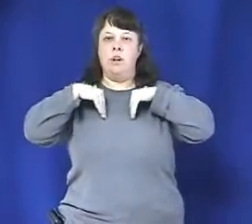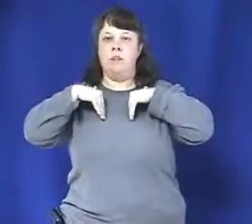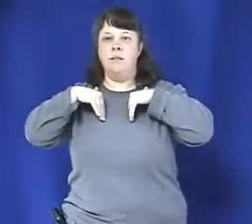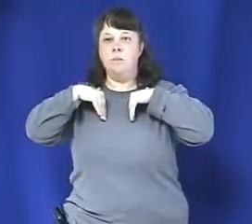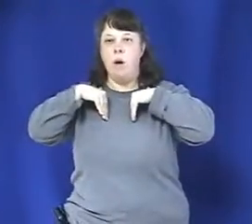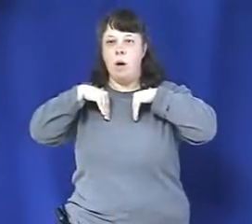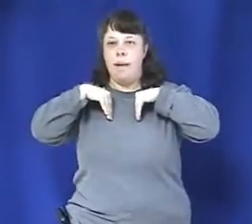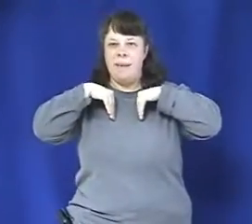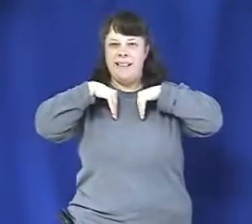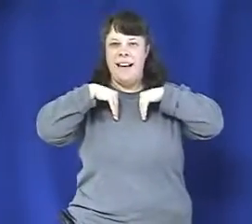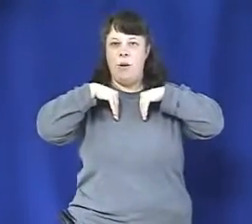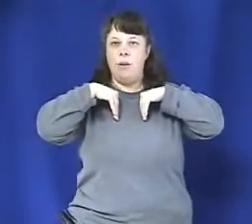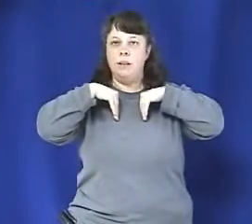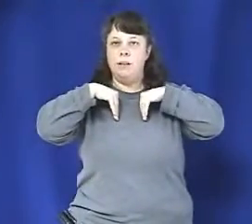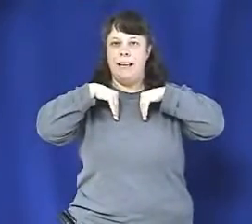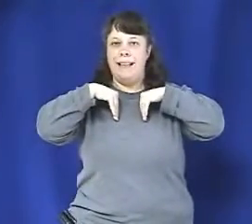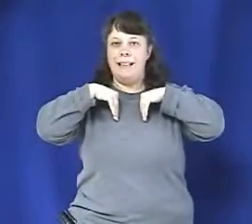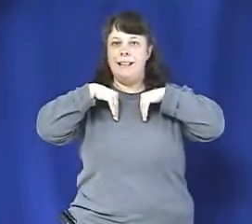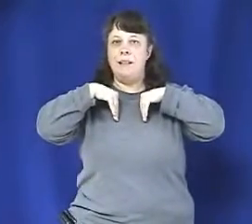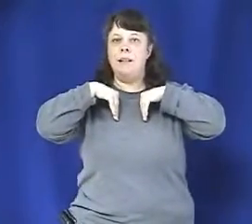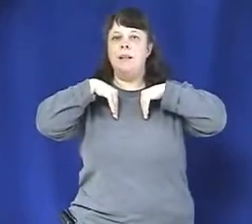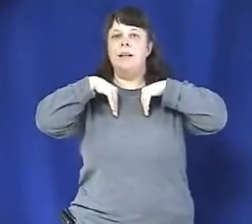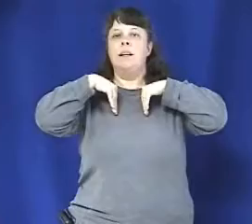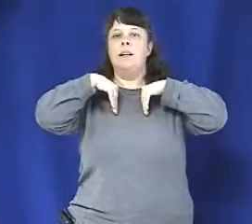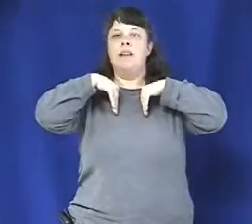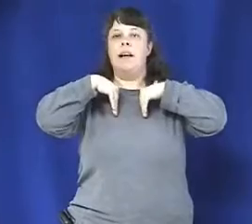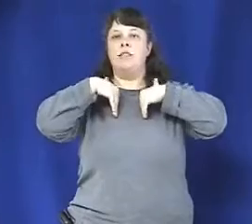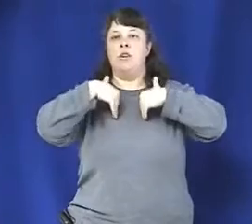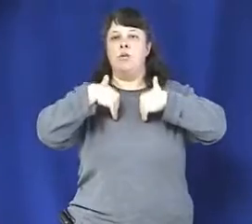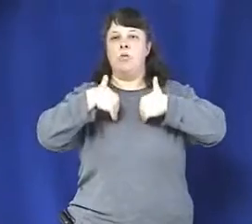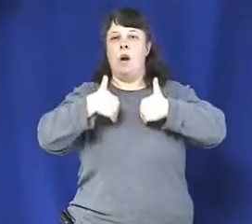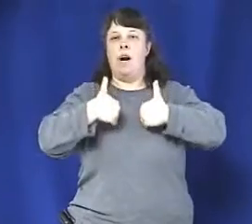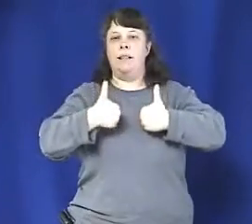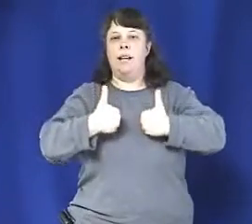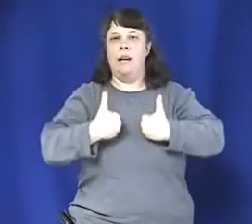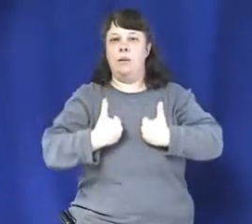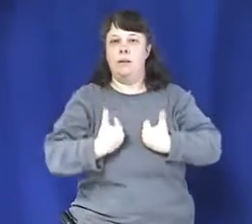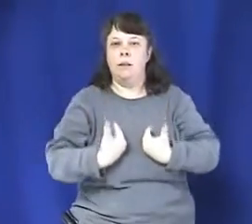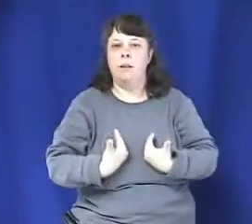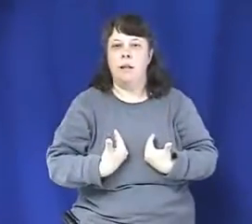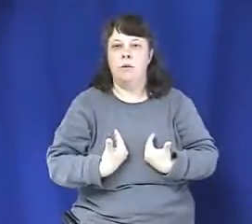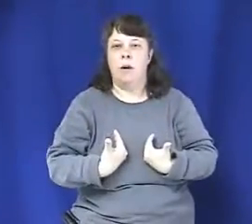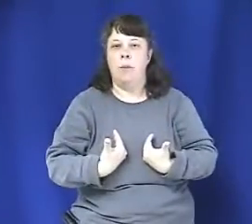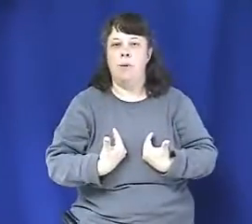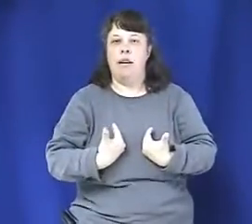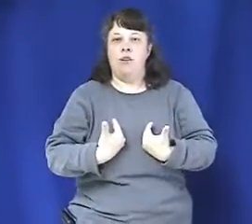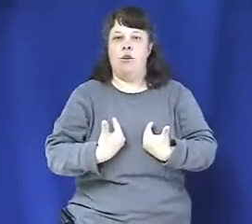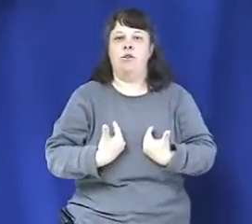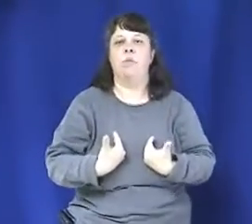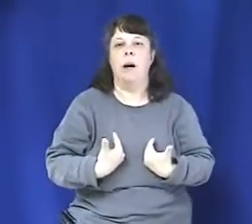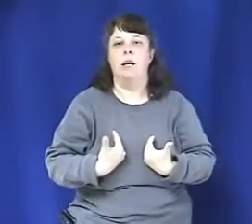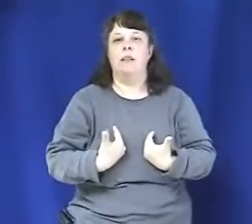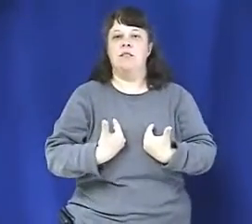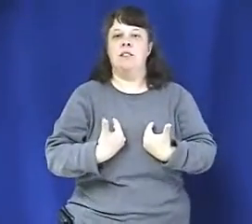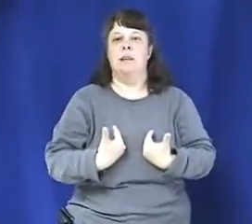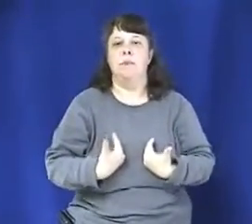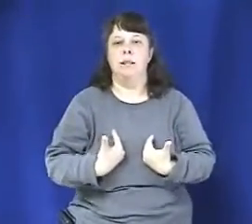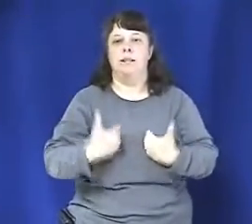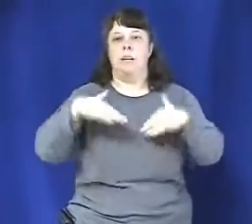Start palm aiming down and in. The hands are going to rock down and drop. And you notice your body slumps at the same